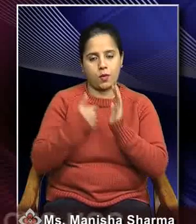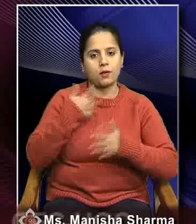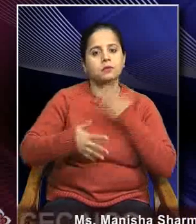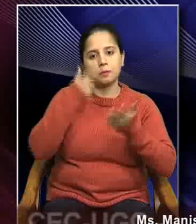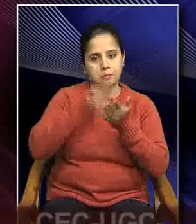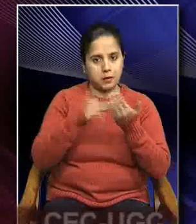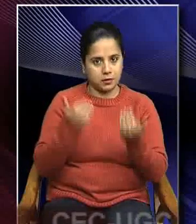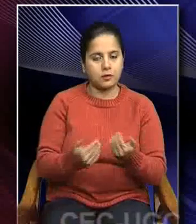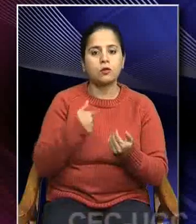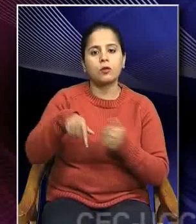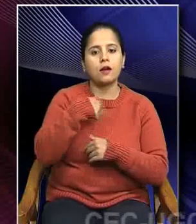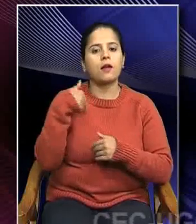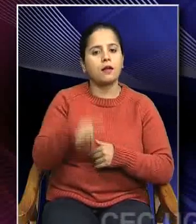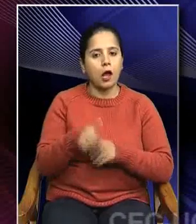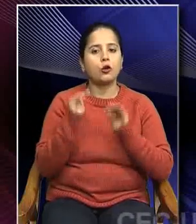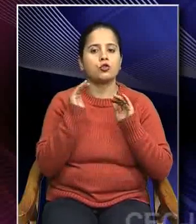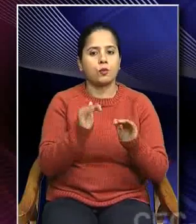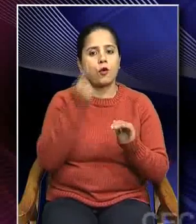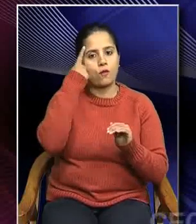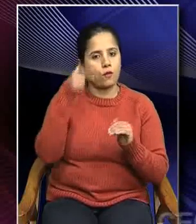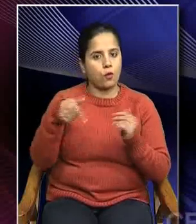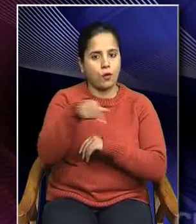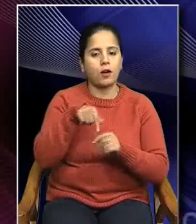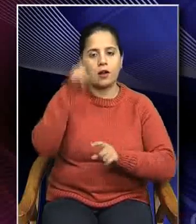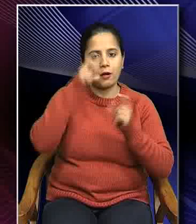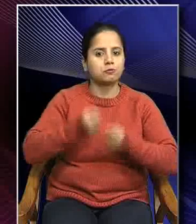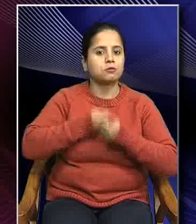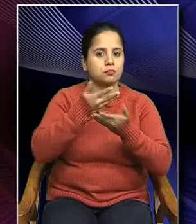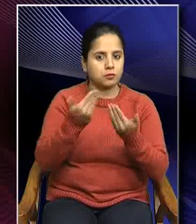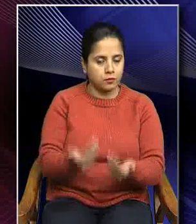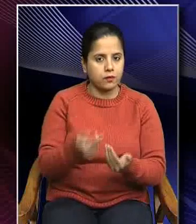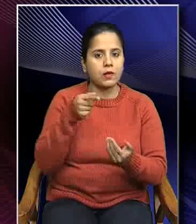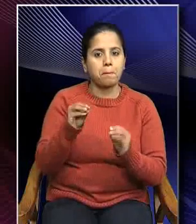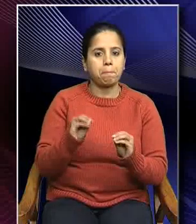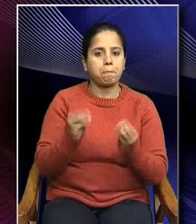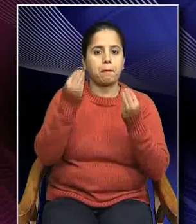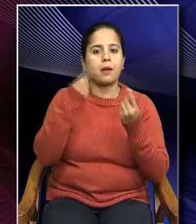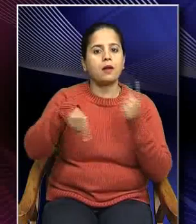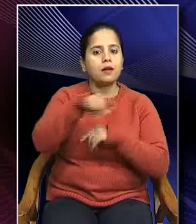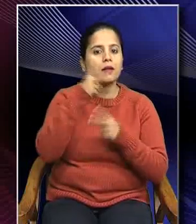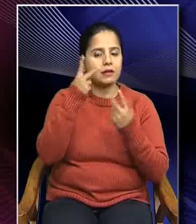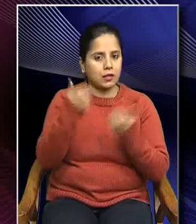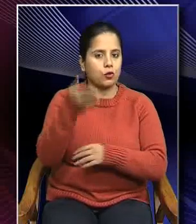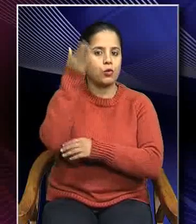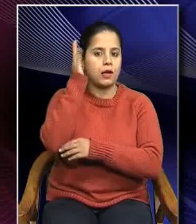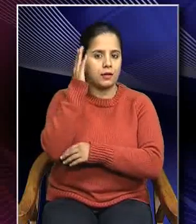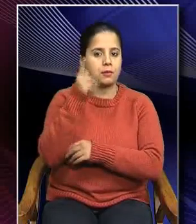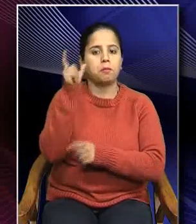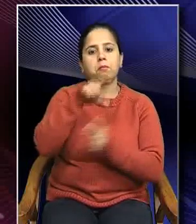Sharma, who will be helping me through symbolic expression in making better sense of this lecture.